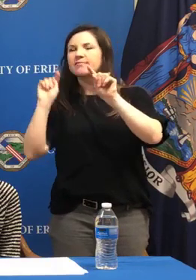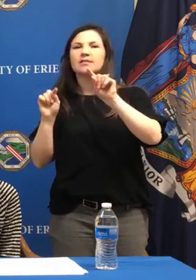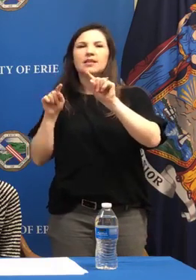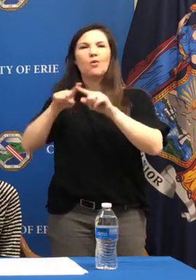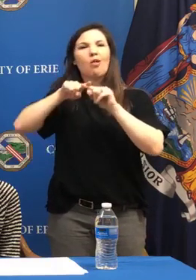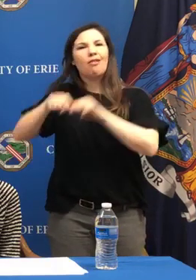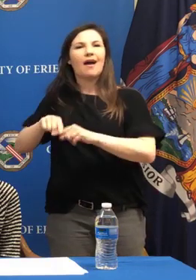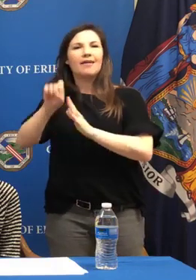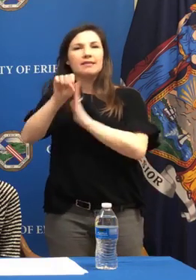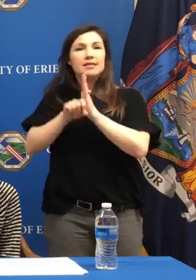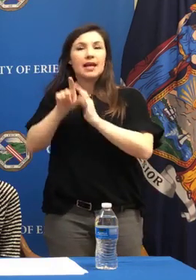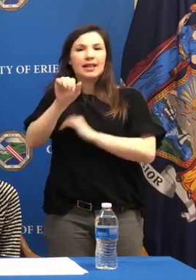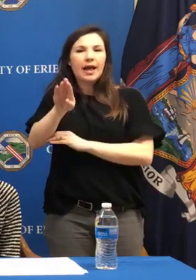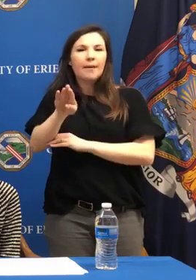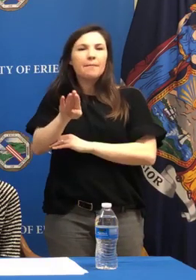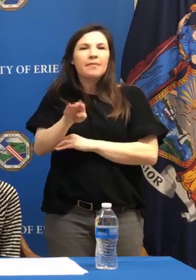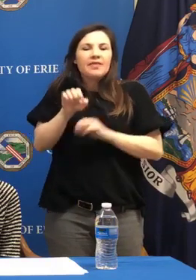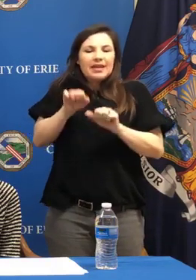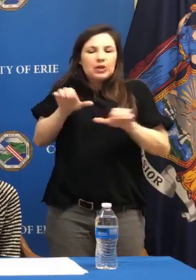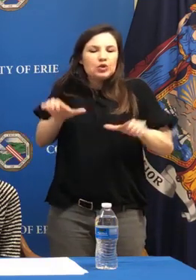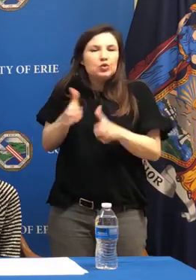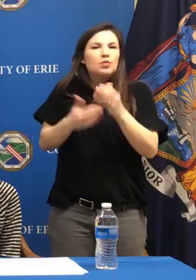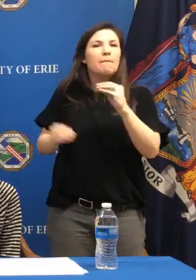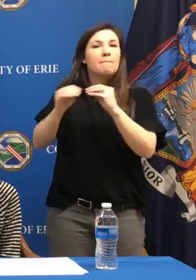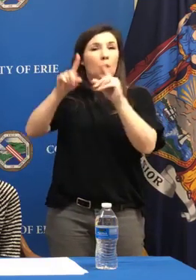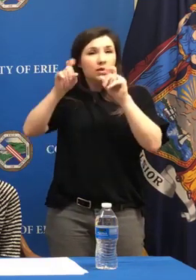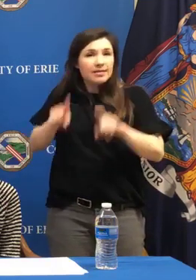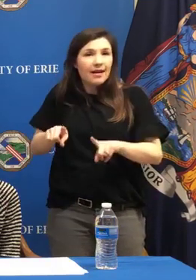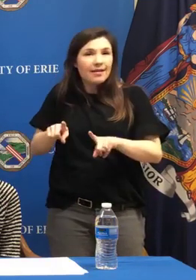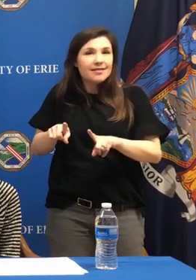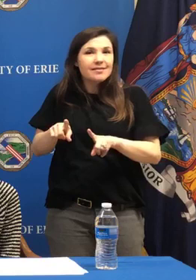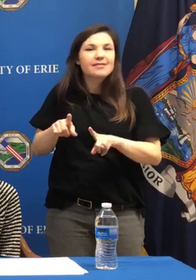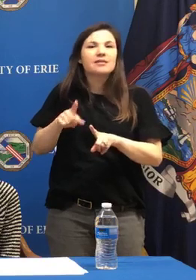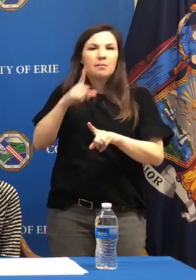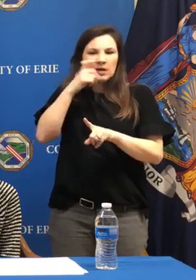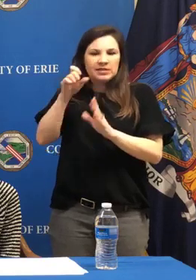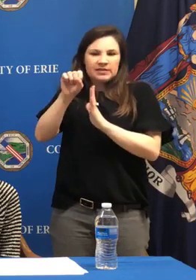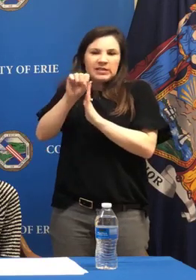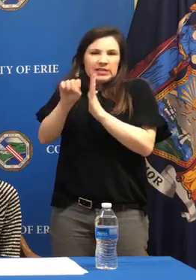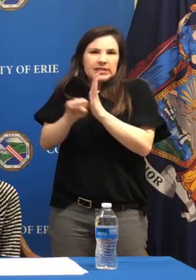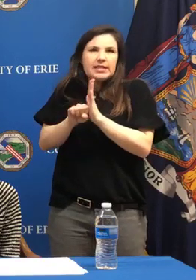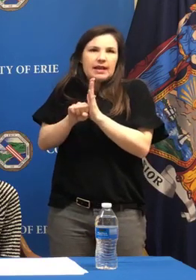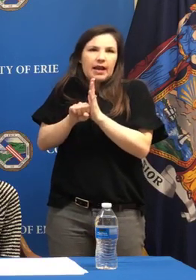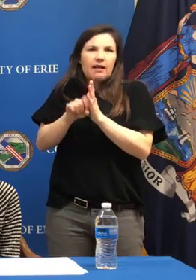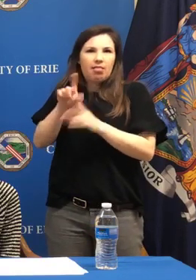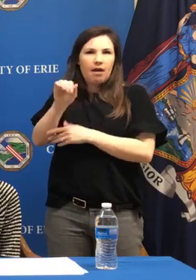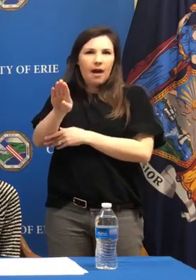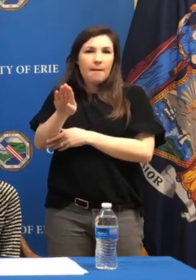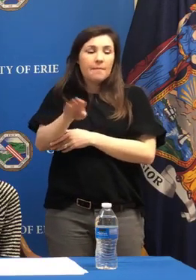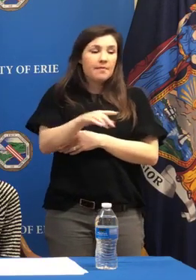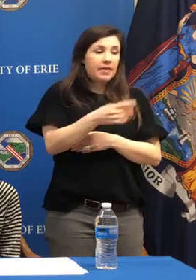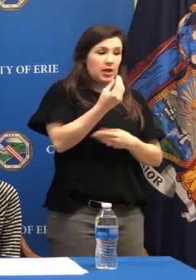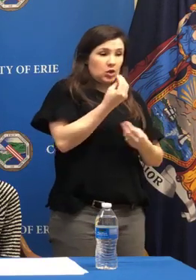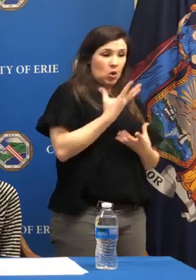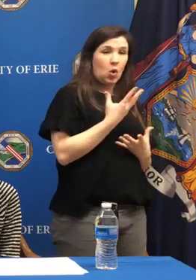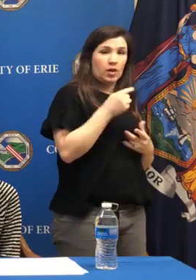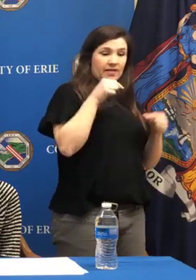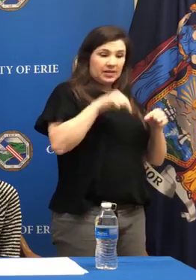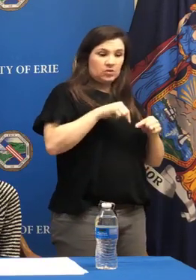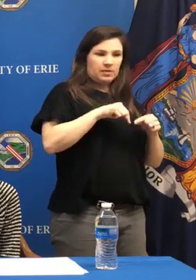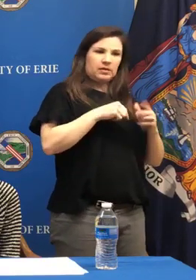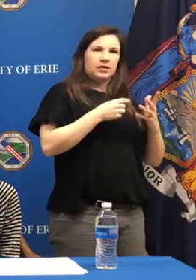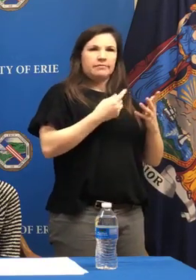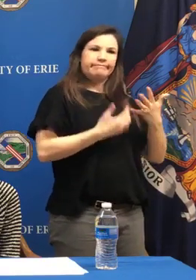testing, have been able to do more tests. We're told that we were going to be the primary lab for Western New